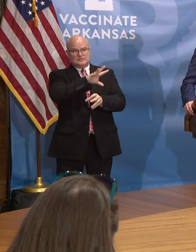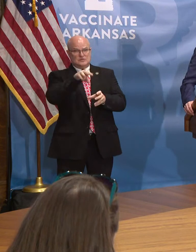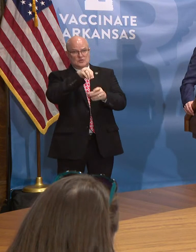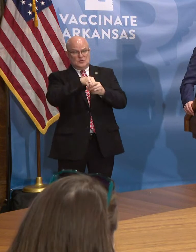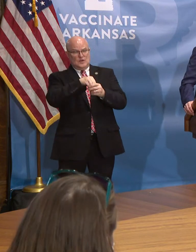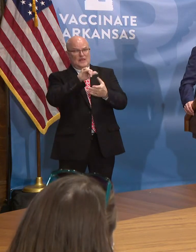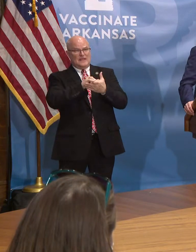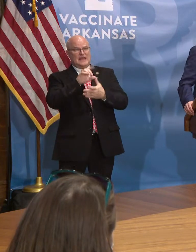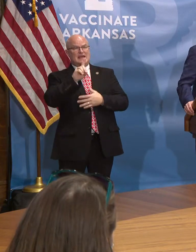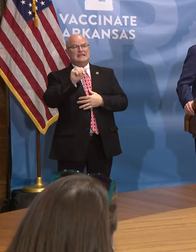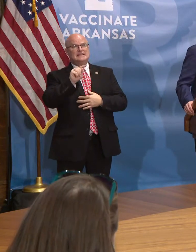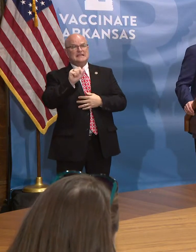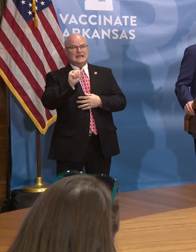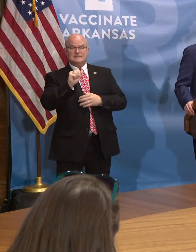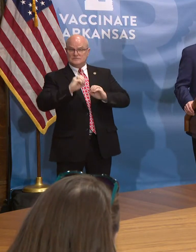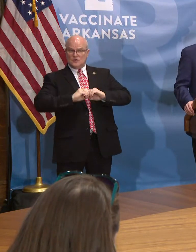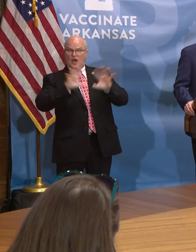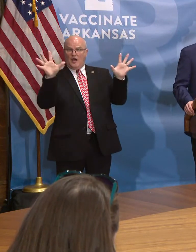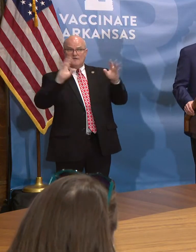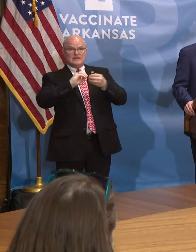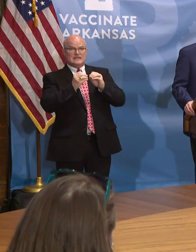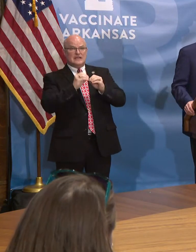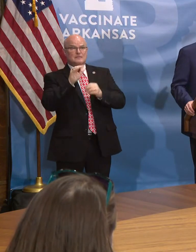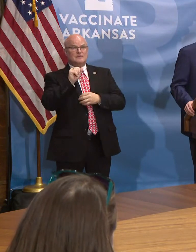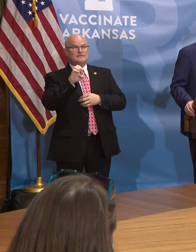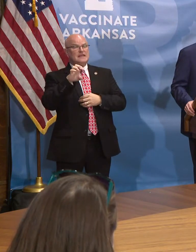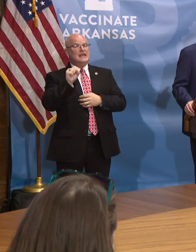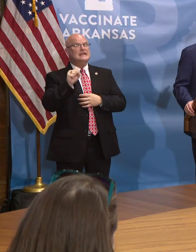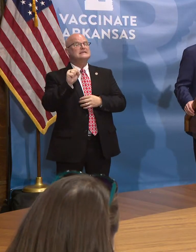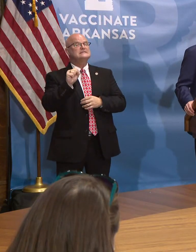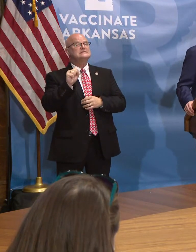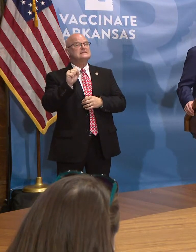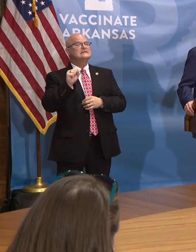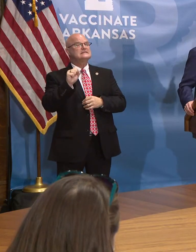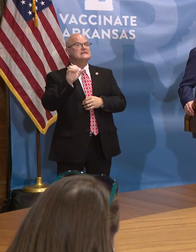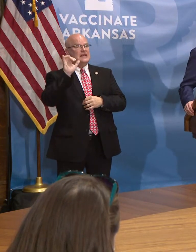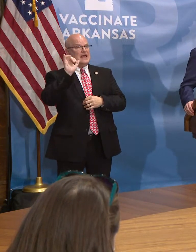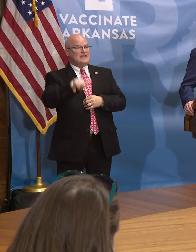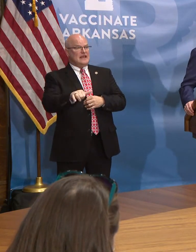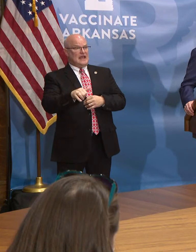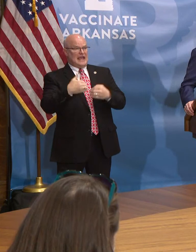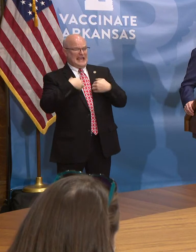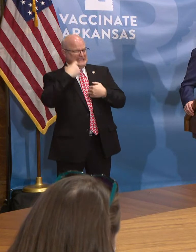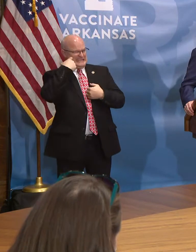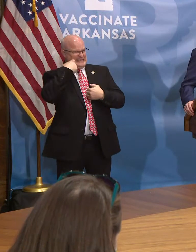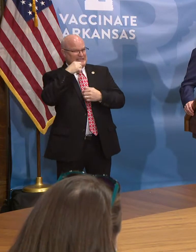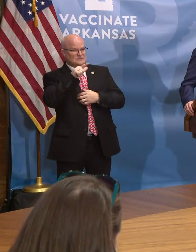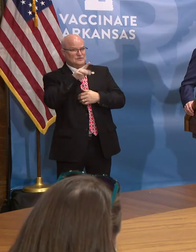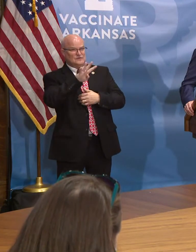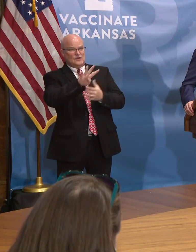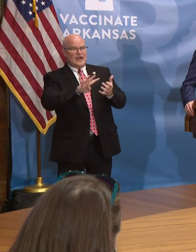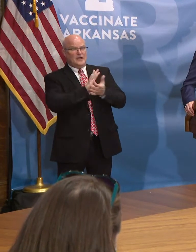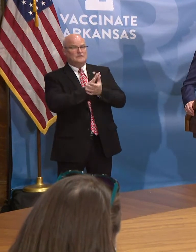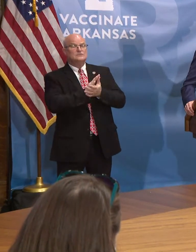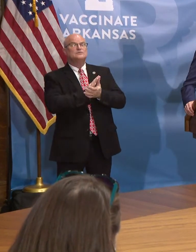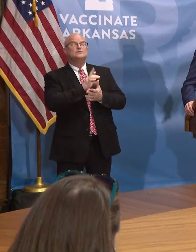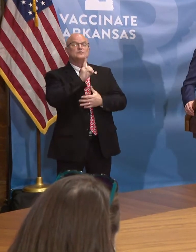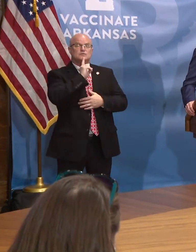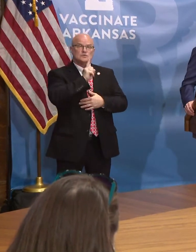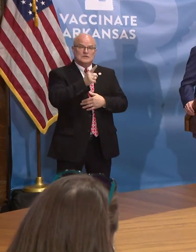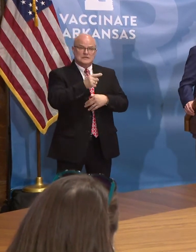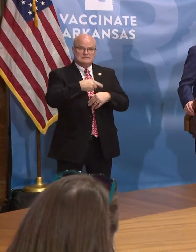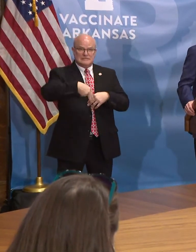that into the data. So obviously the number of cases that we got in the last 24 hours would be higher than that